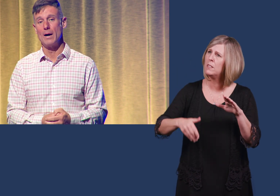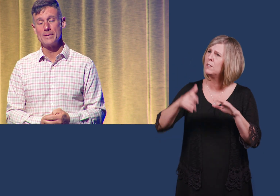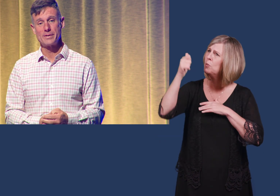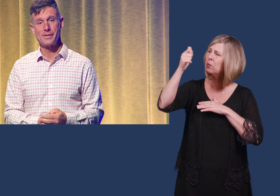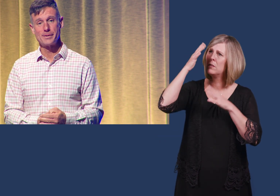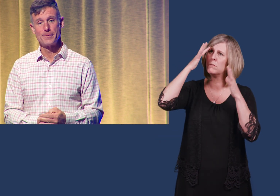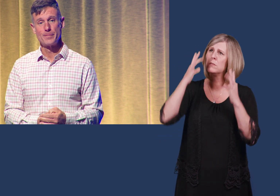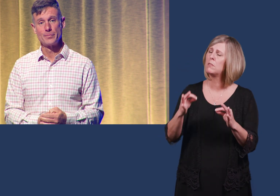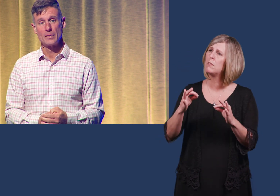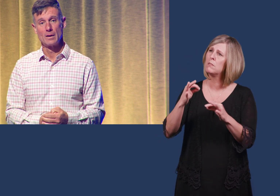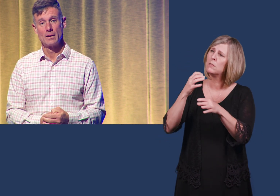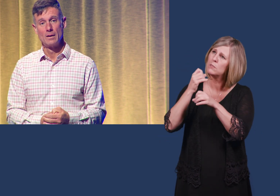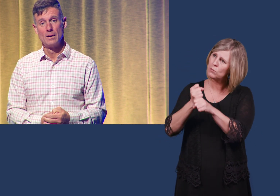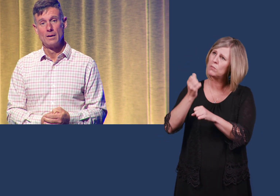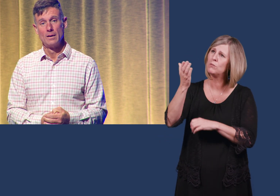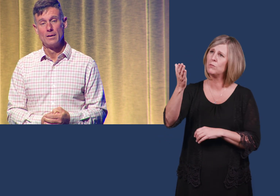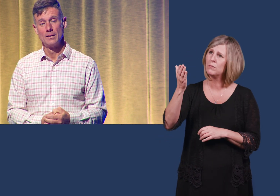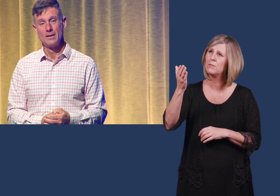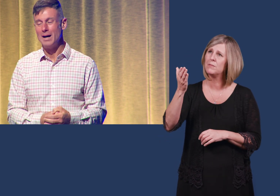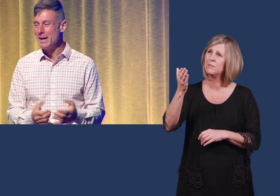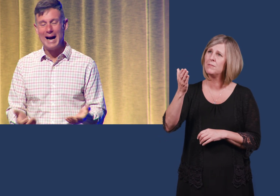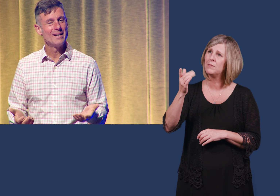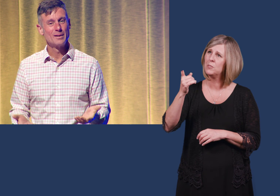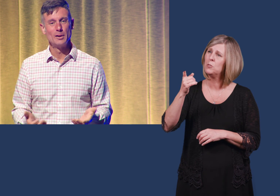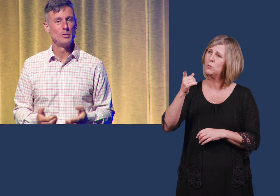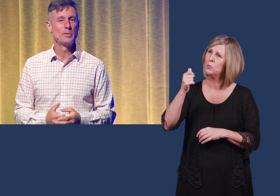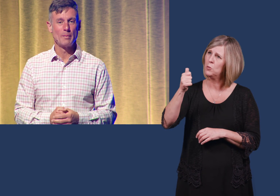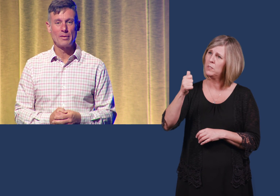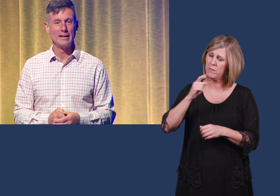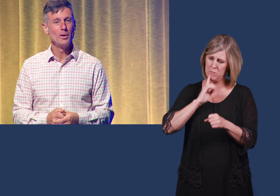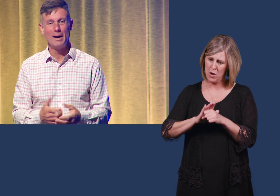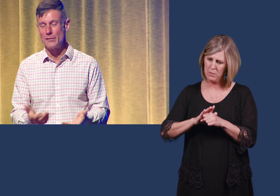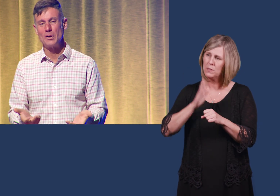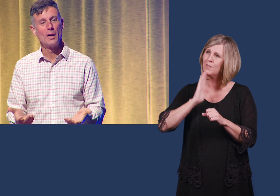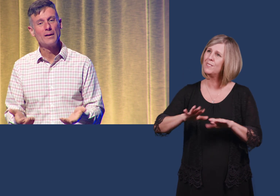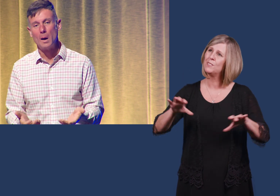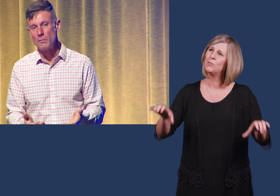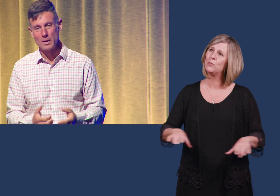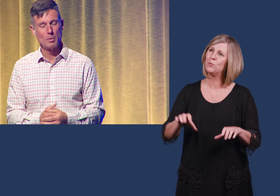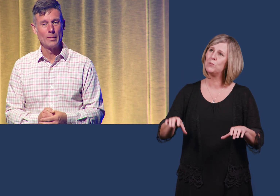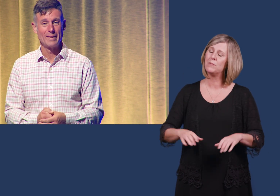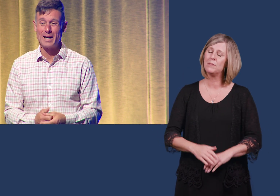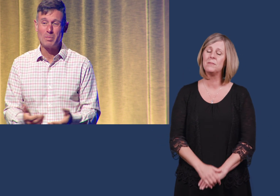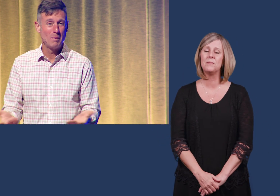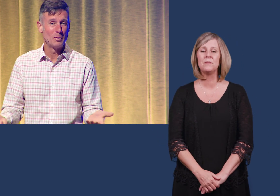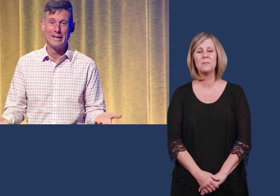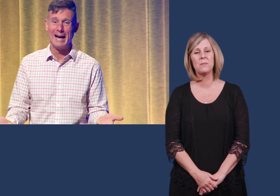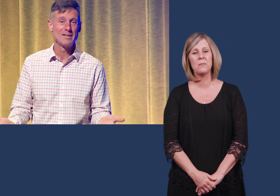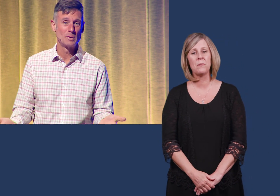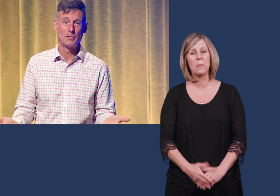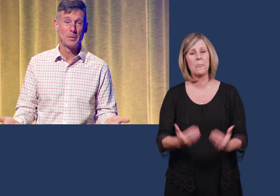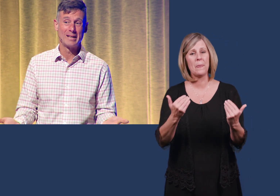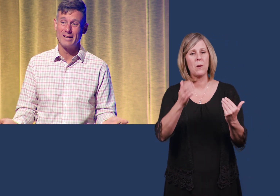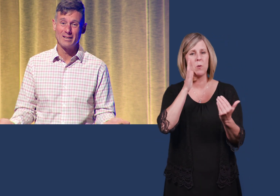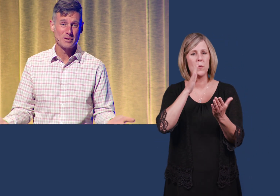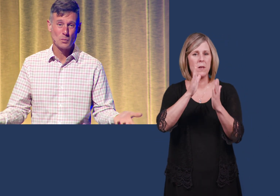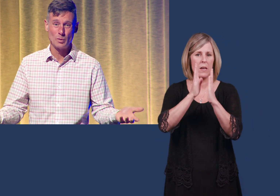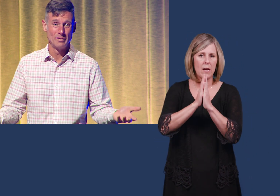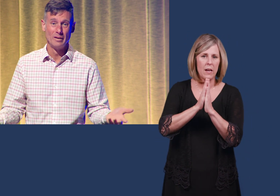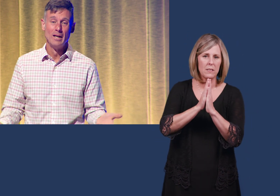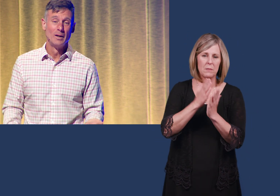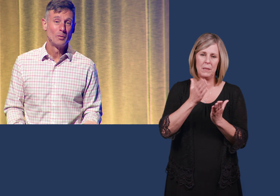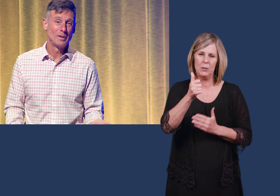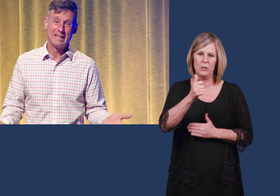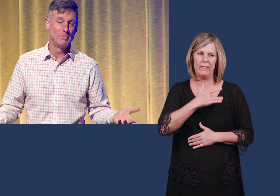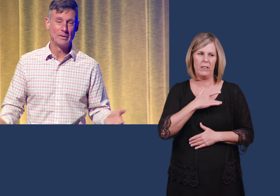your promises. Now, I'm going to ask you to do something that you might feel uncomfortable with, and I probably wouldn't ask you if you were here. It just